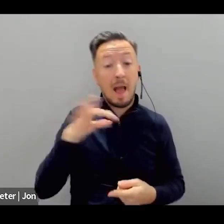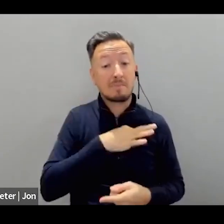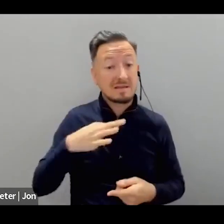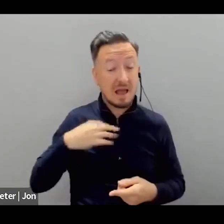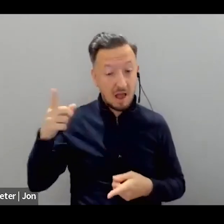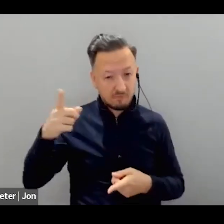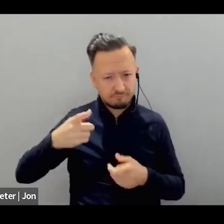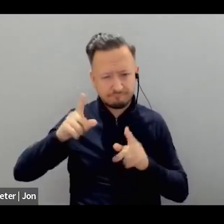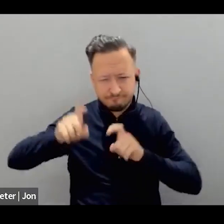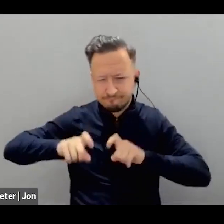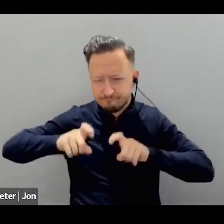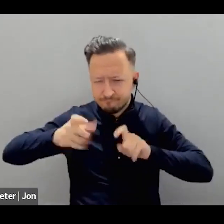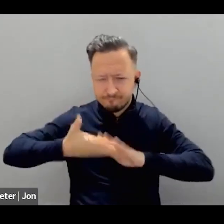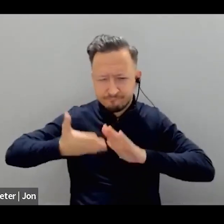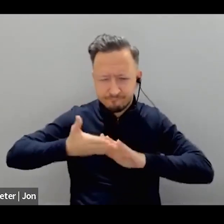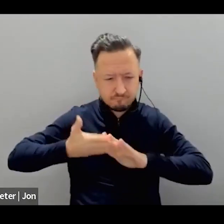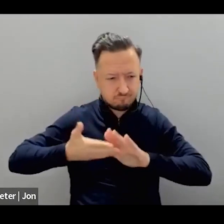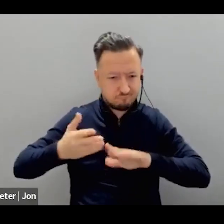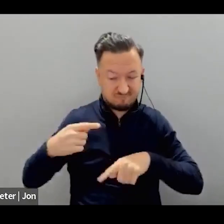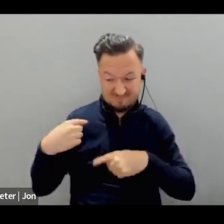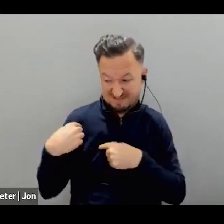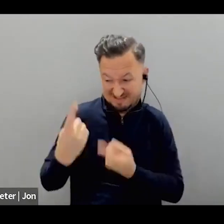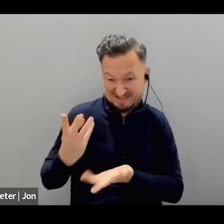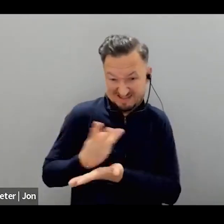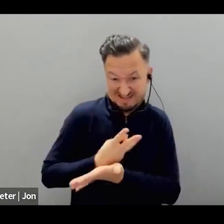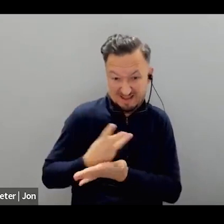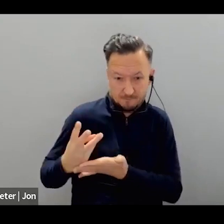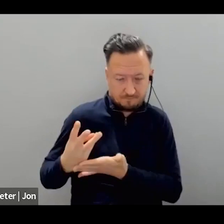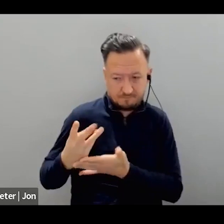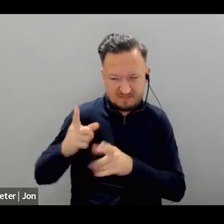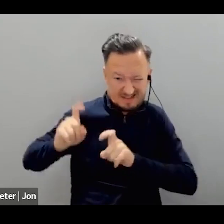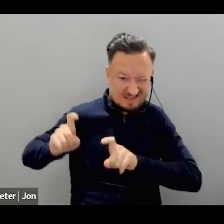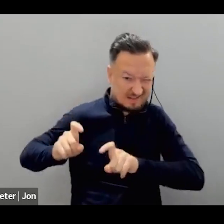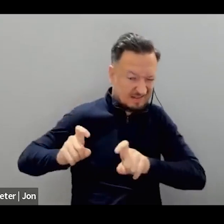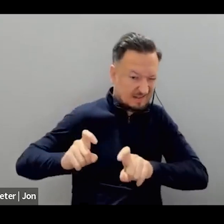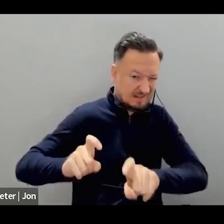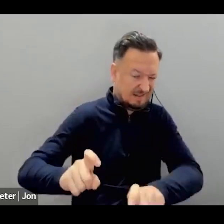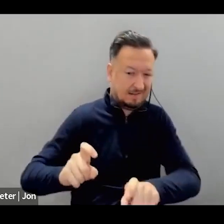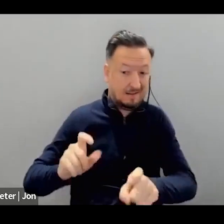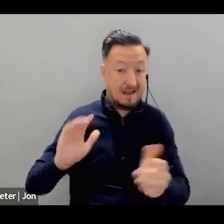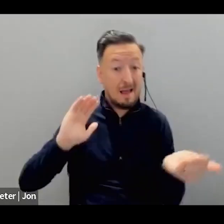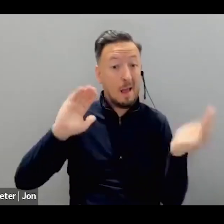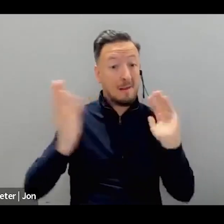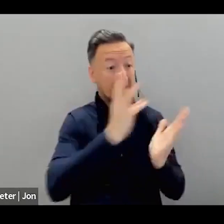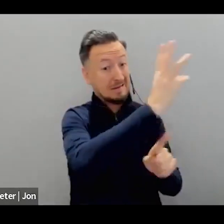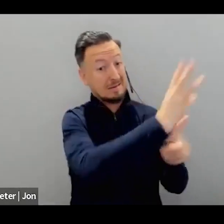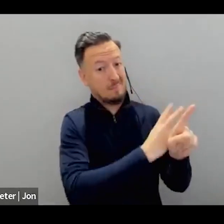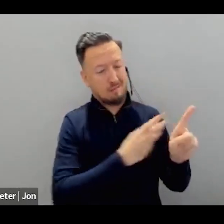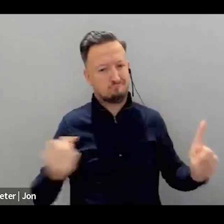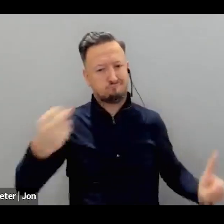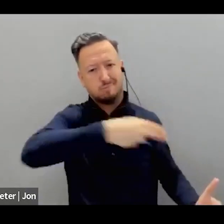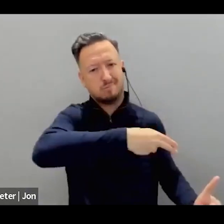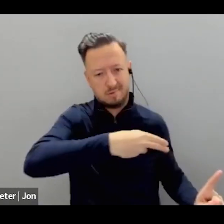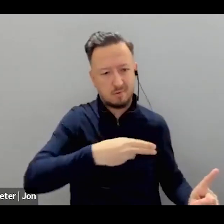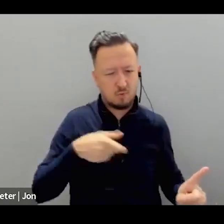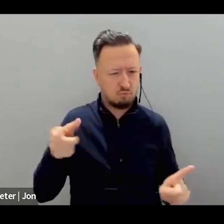and processed more samples in the last 6 weeks than they would normally run in like 6 months. Those people have